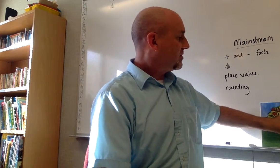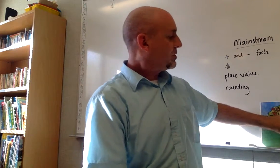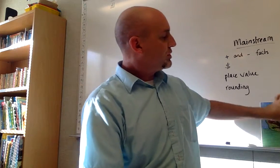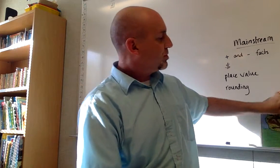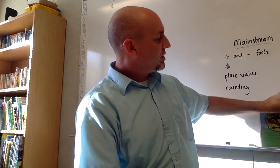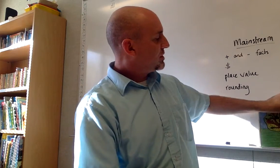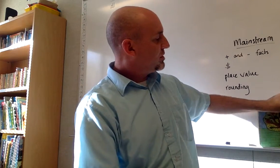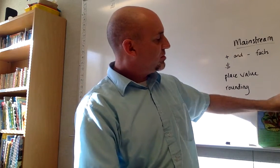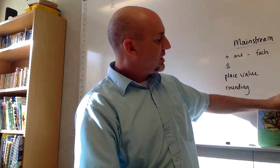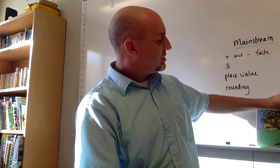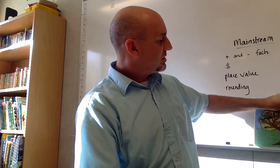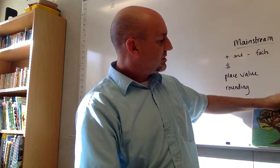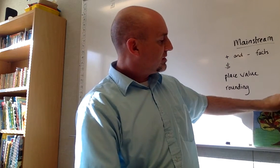Fold your book too much.